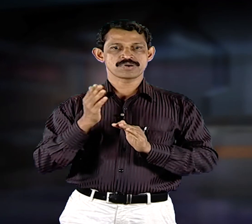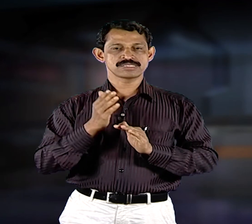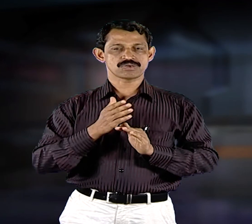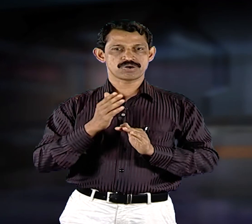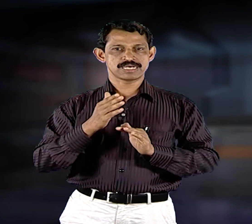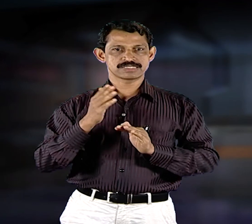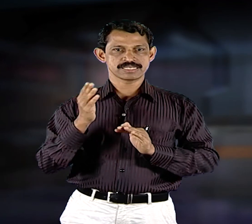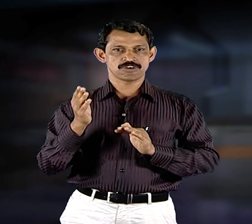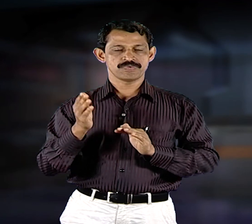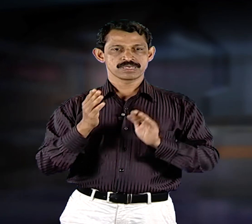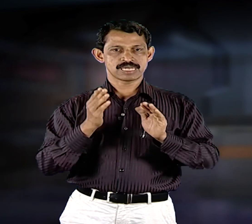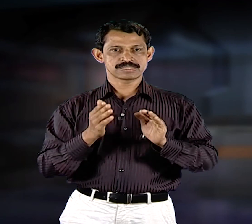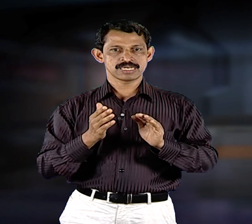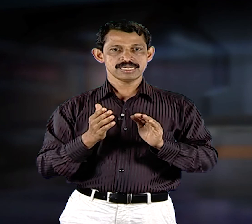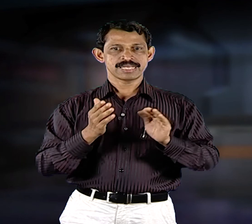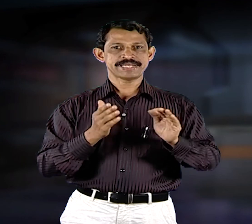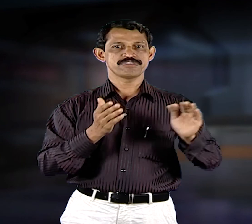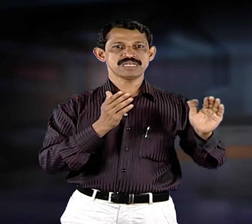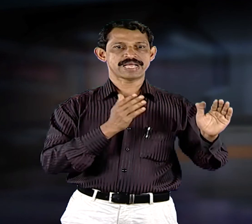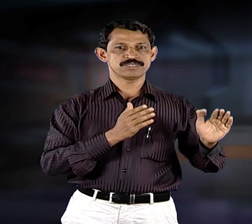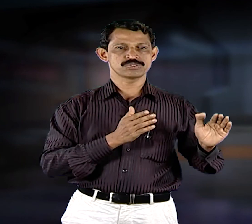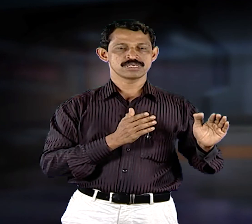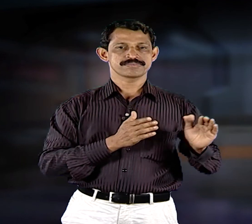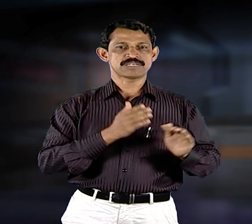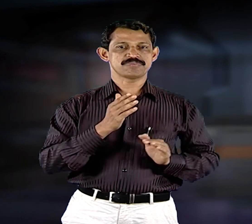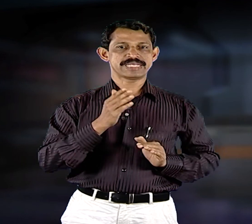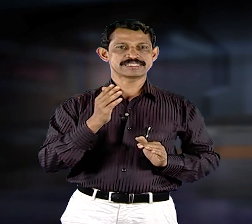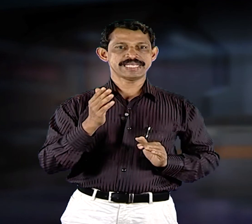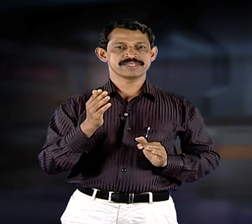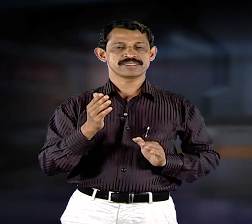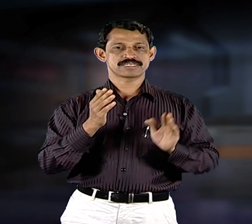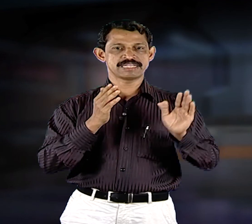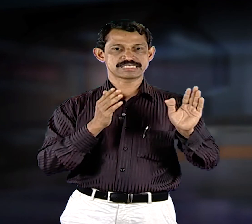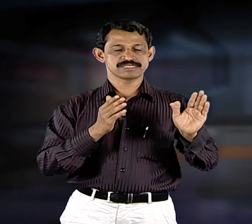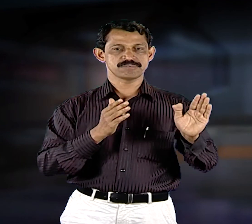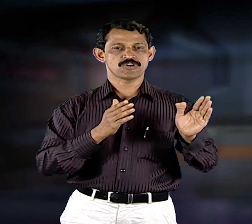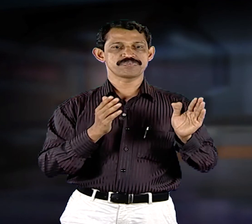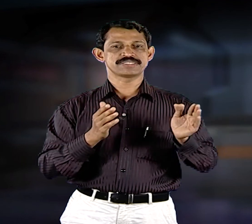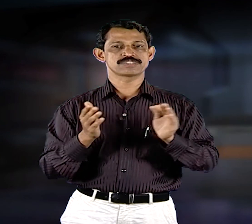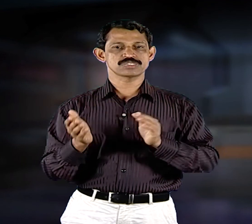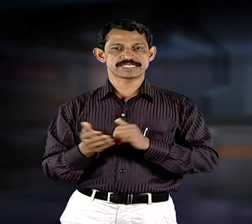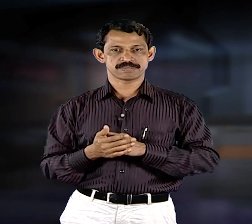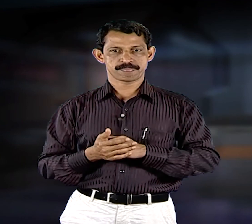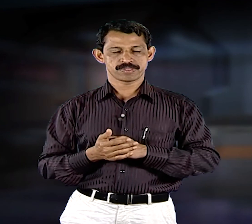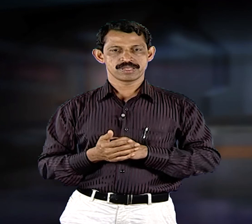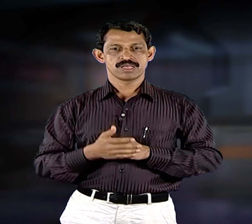importance on nurturing of cultural and human values that would maintain the traditionalism of Indian society.